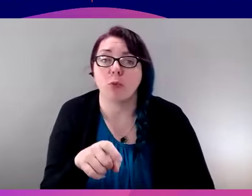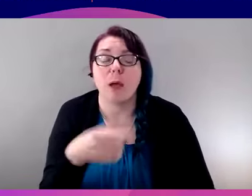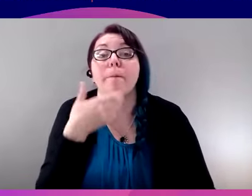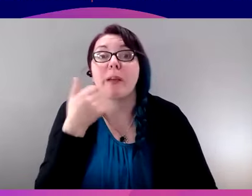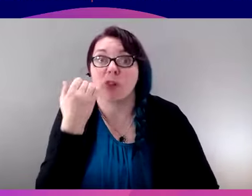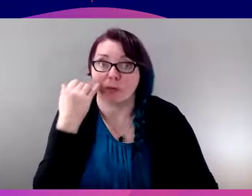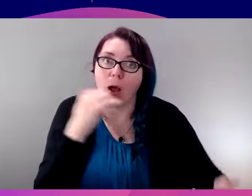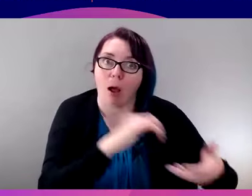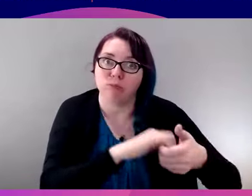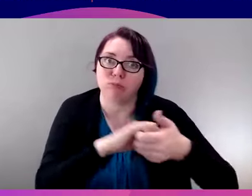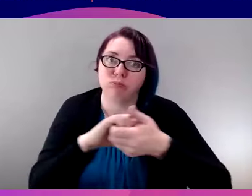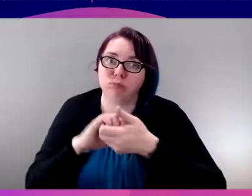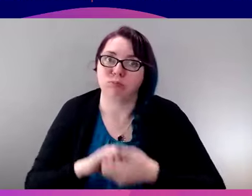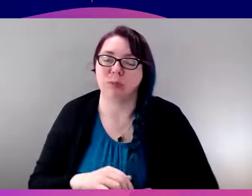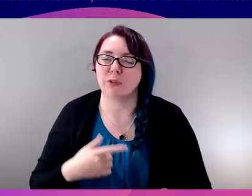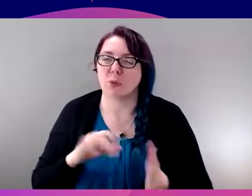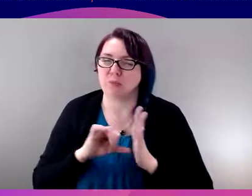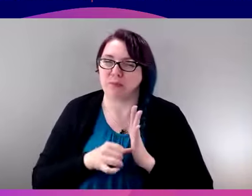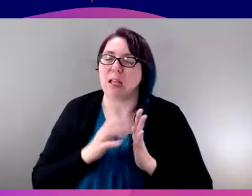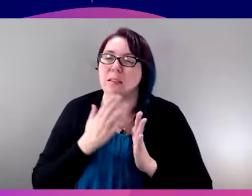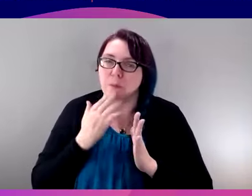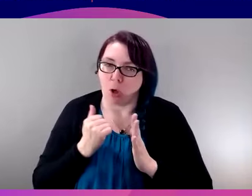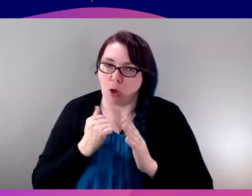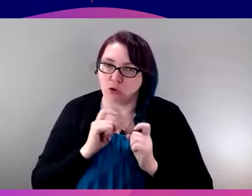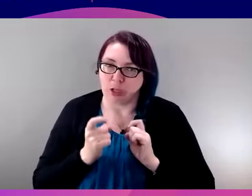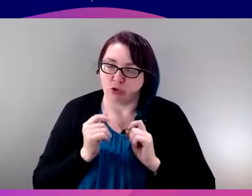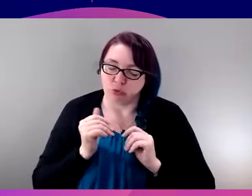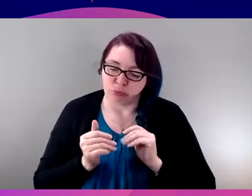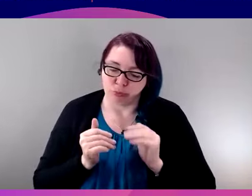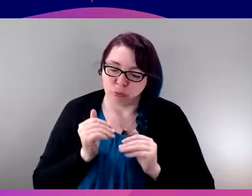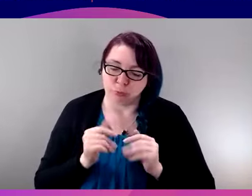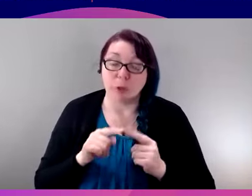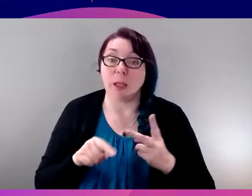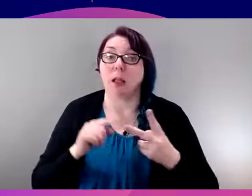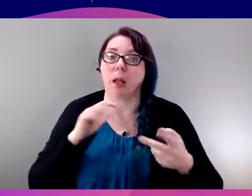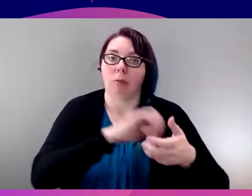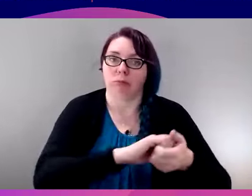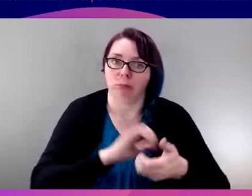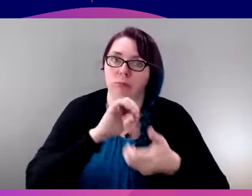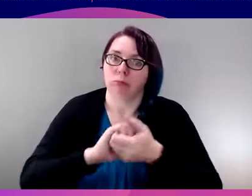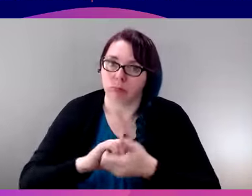achievable actions and working on those partnerships.